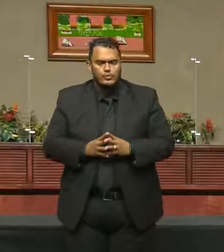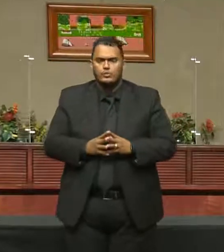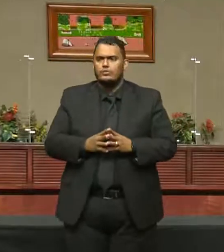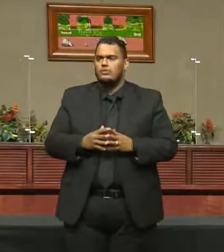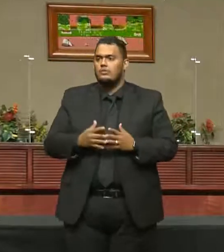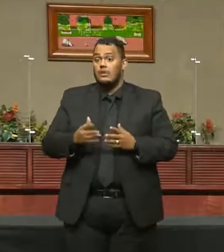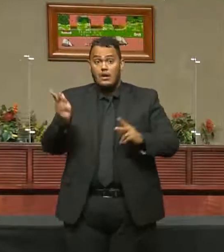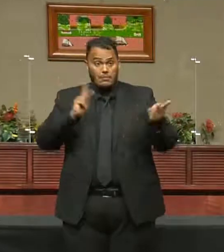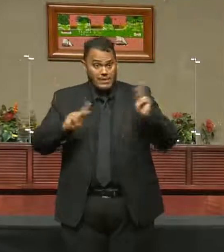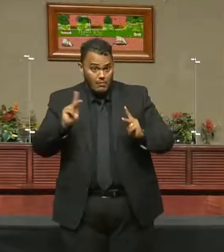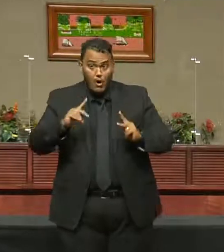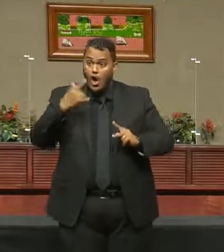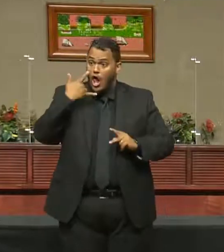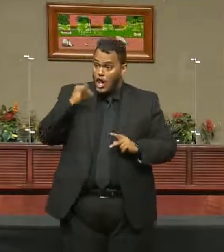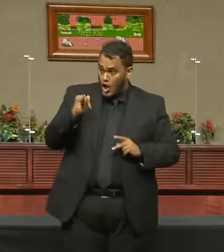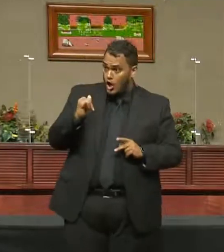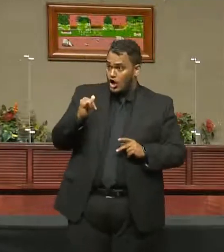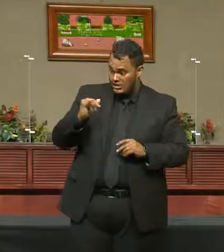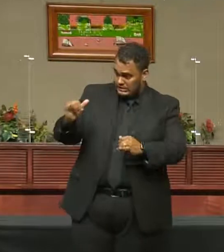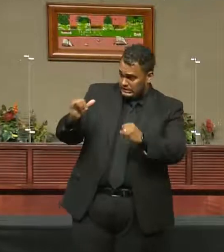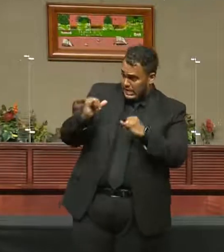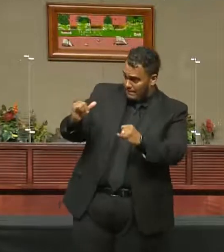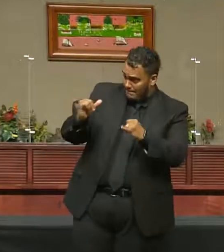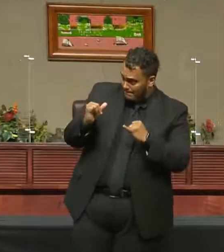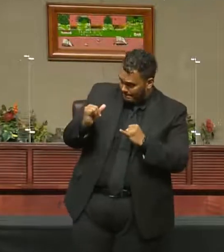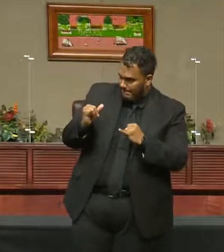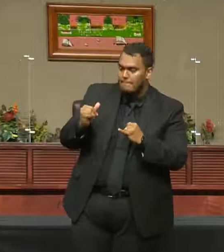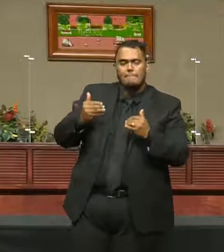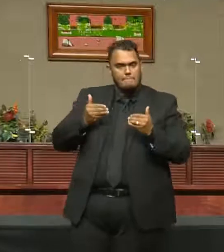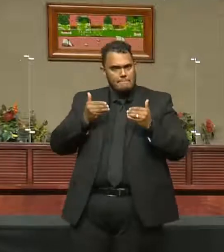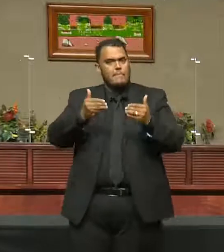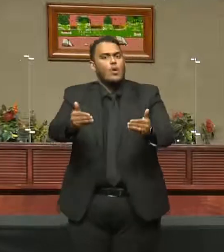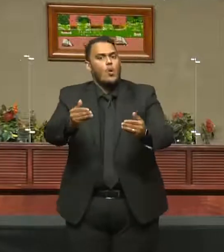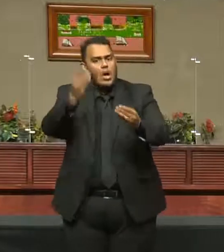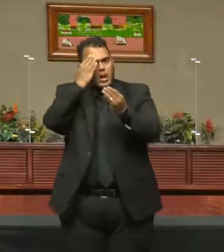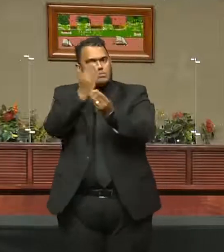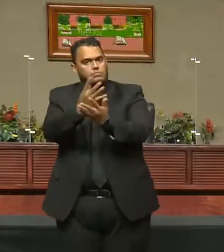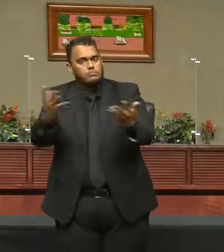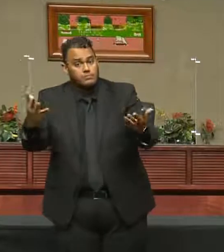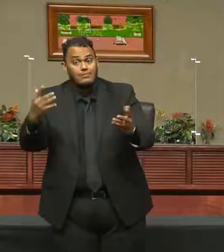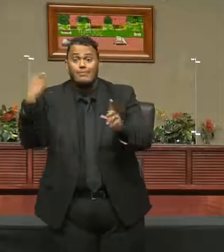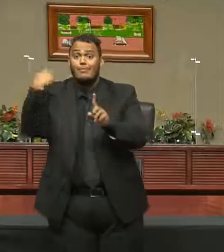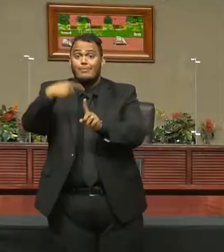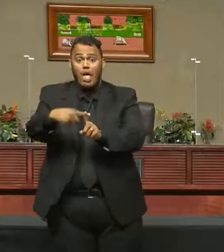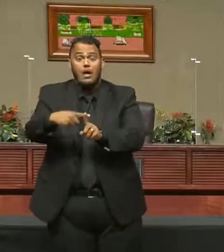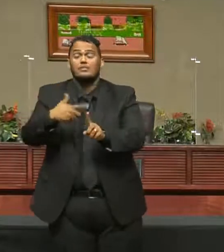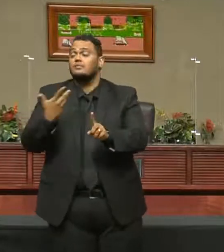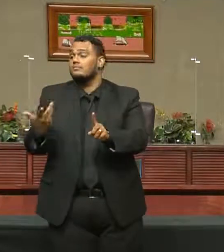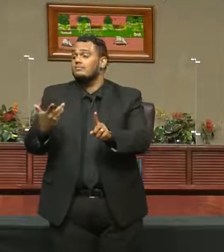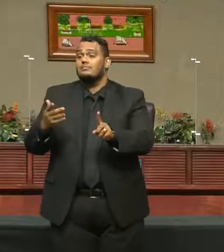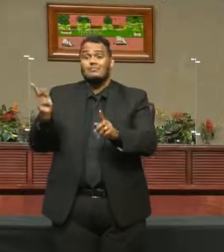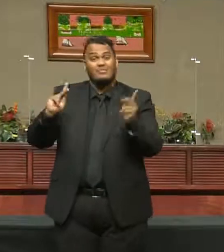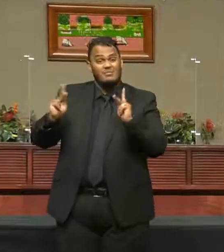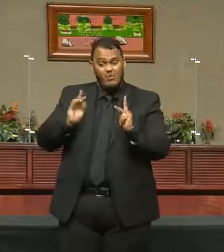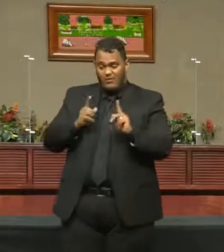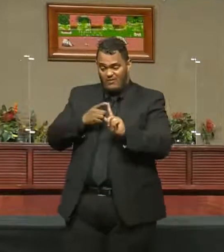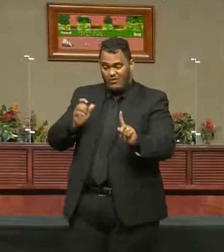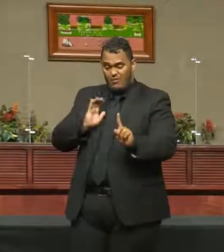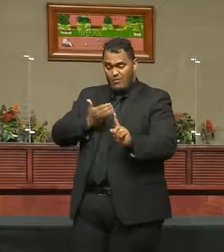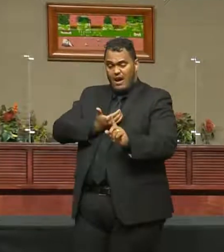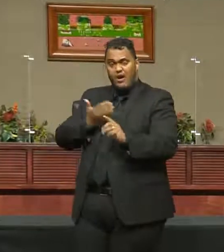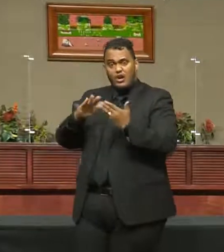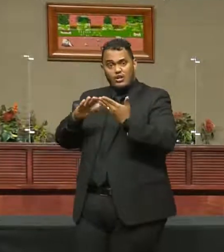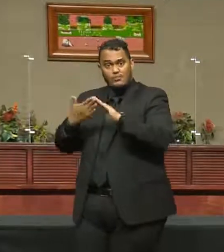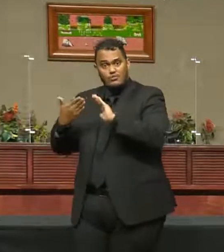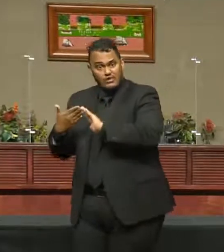like them, I think, and then we have to use other trusted voices within our community, from healthcare providers